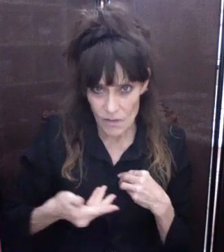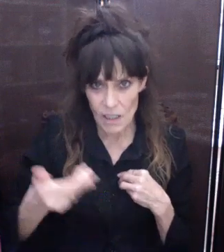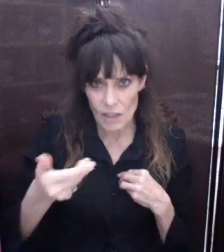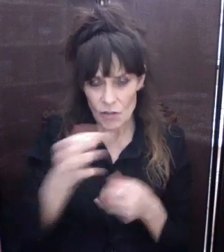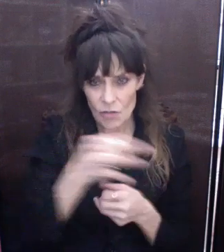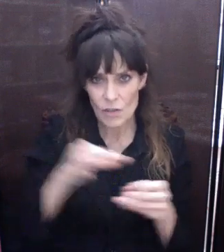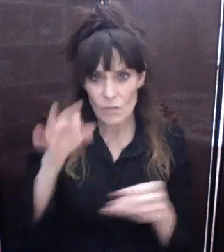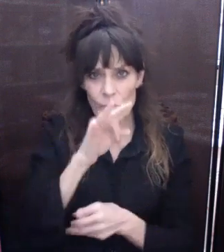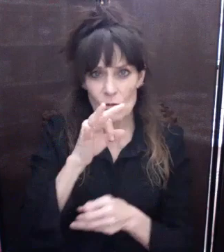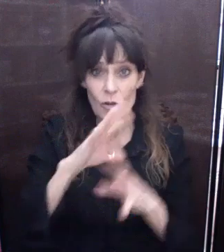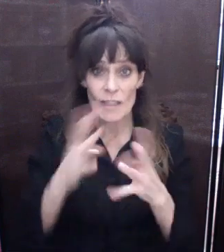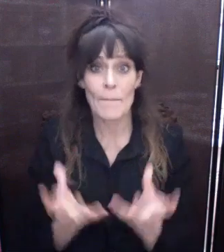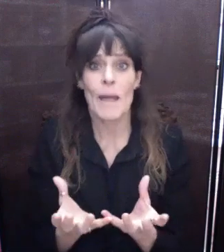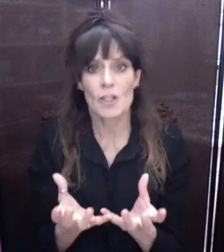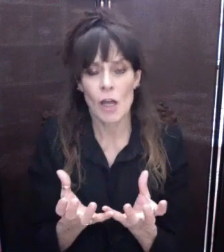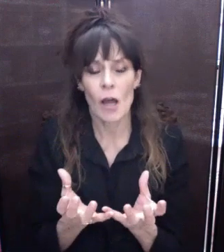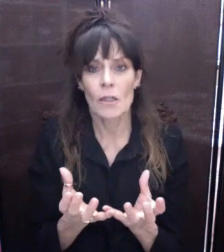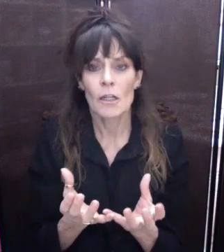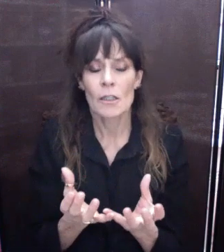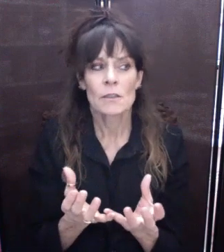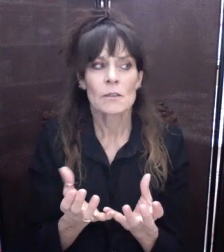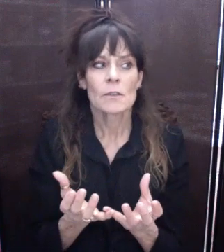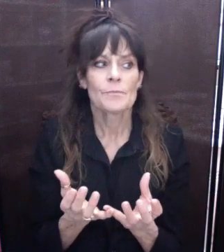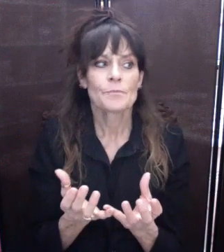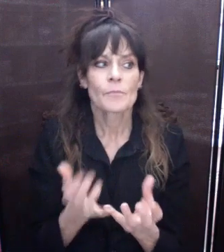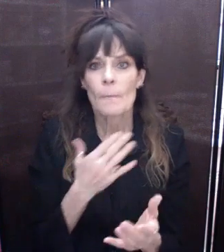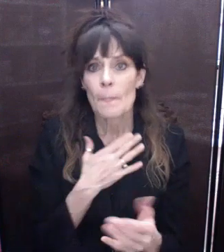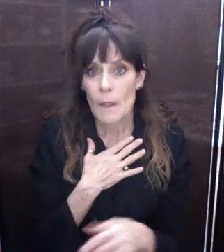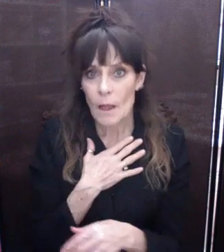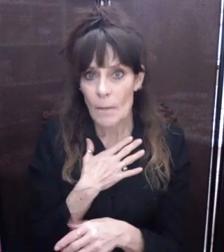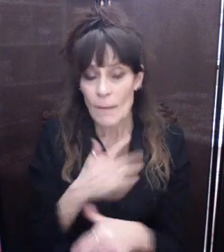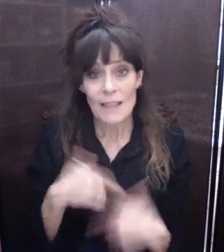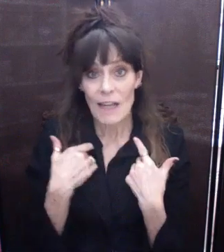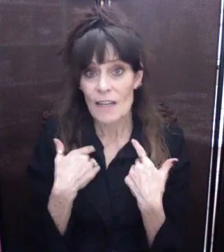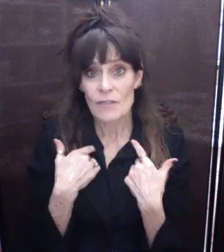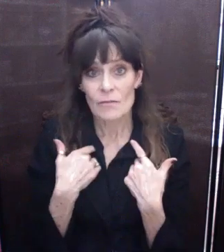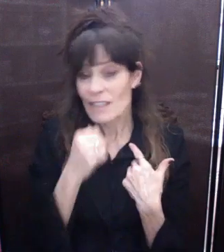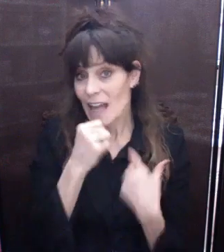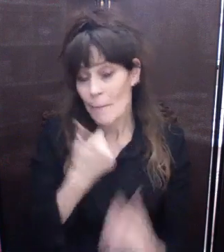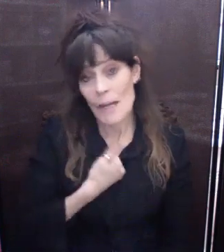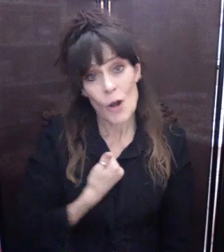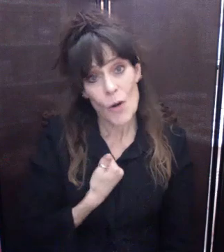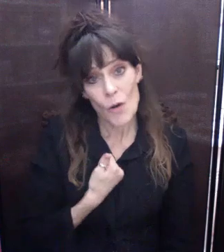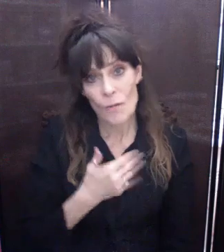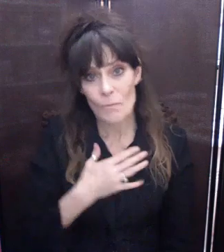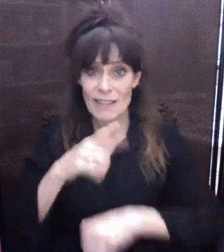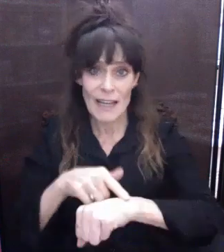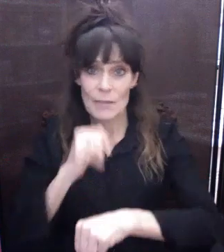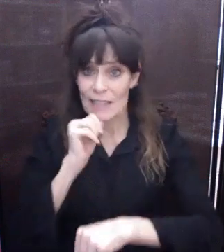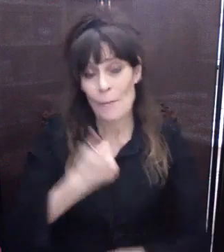dimension. My life was no longer mine. My time was no longer mine. The plan